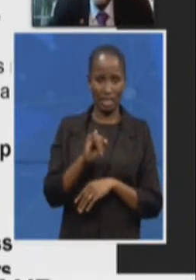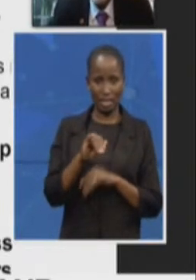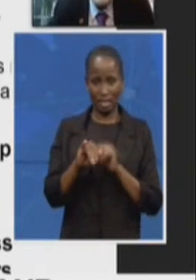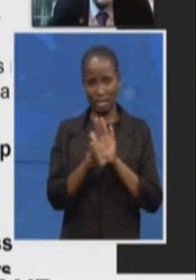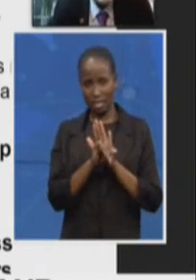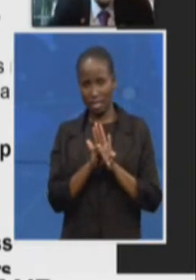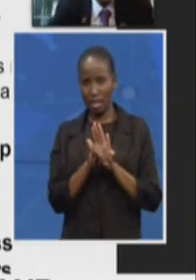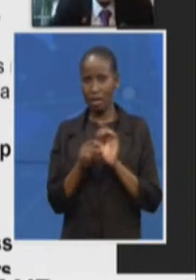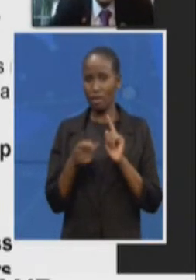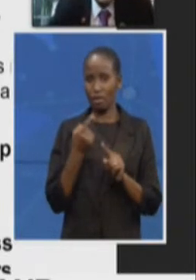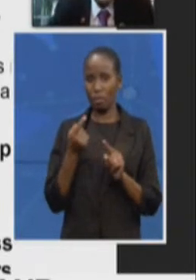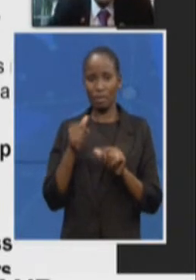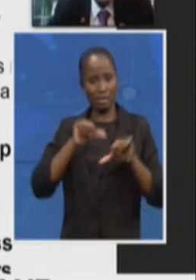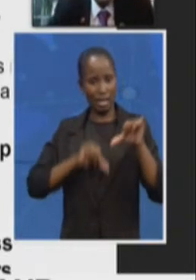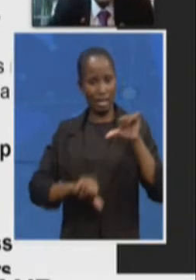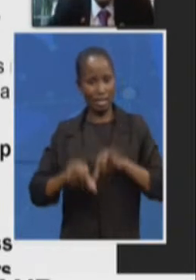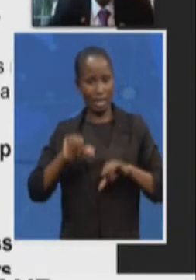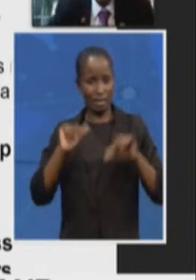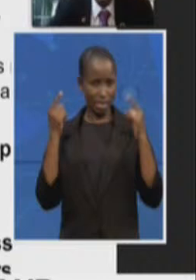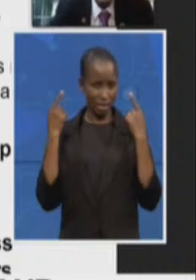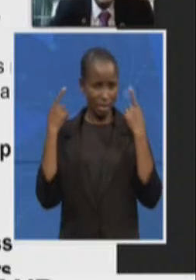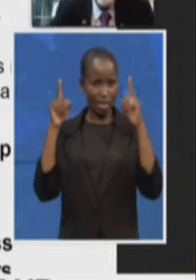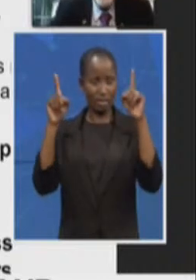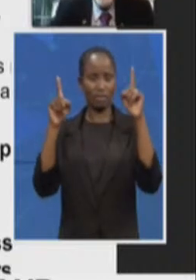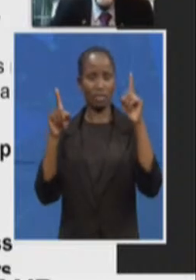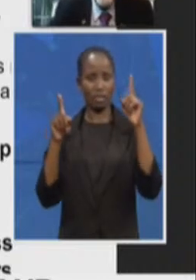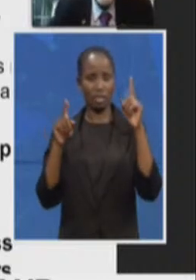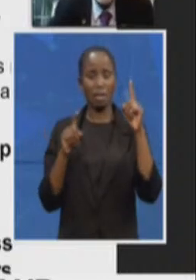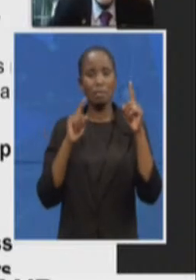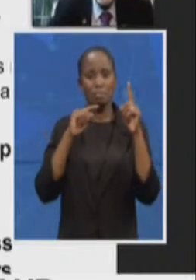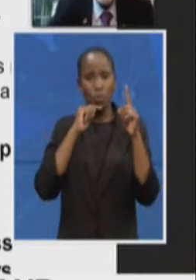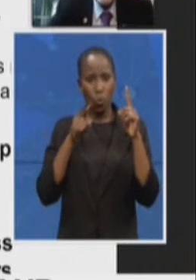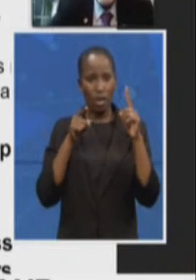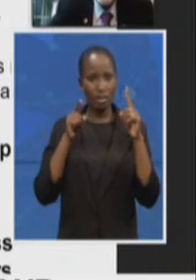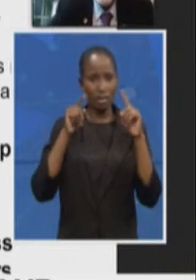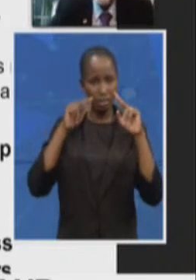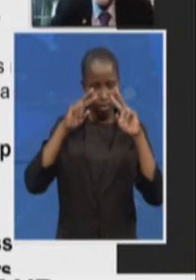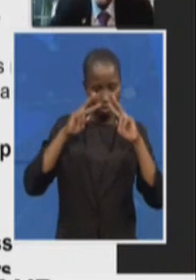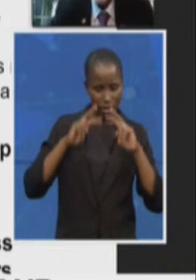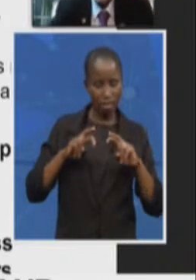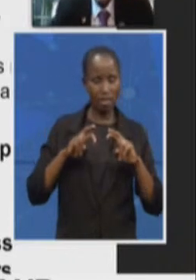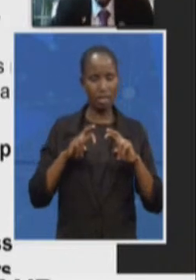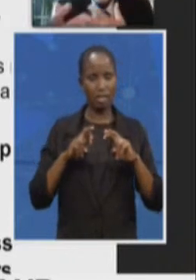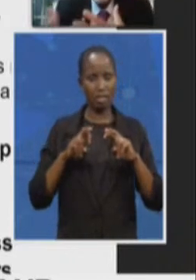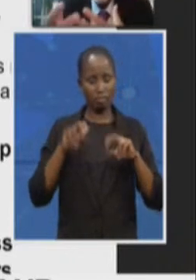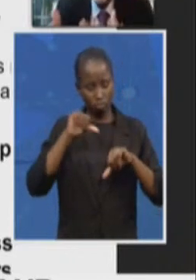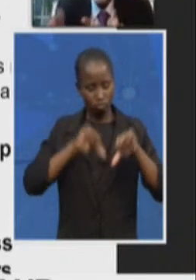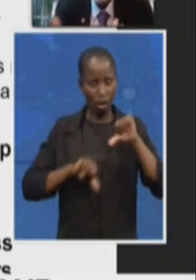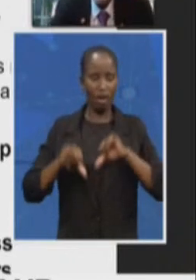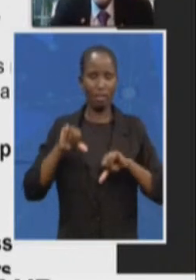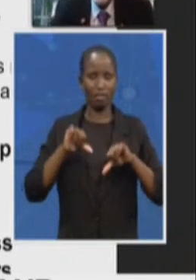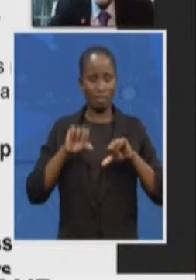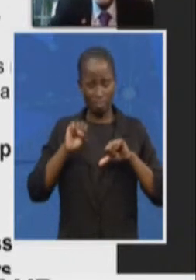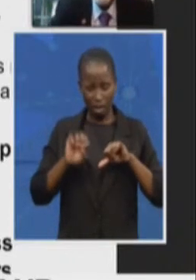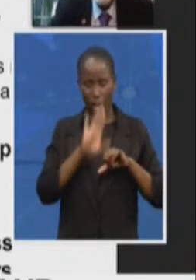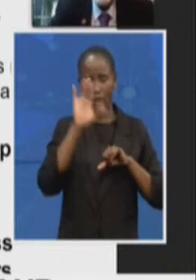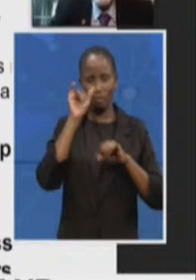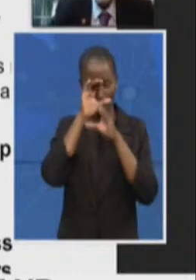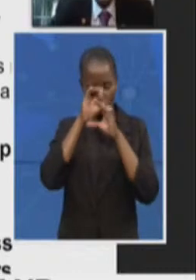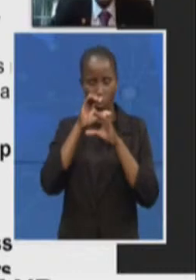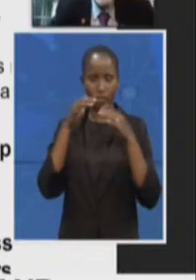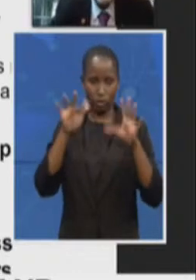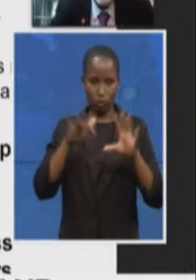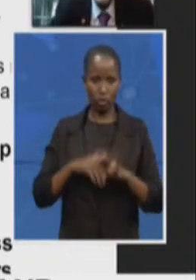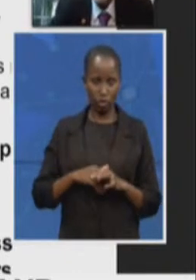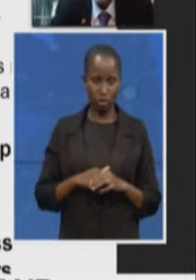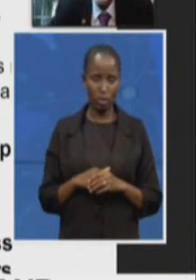success of the investment that our country has made in science. South Africa and the world now needs to convert that scientific success